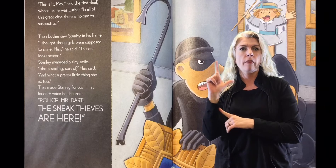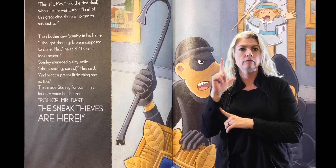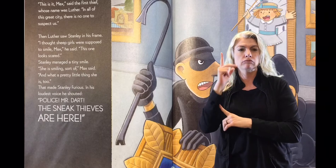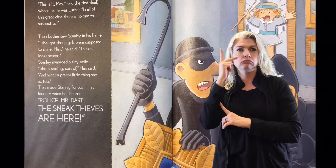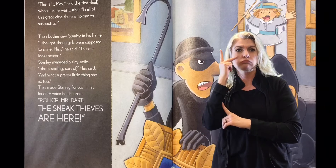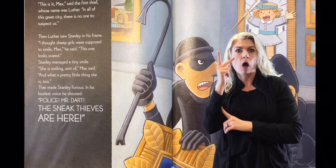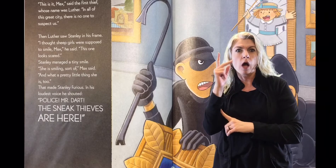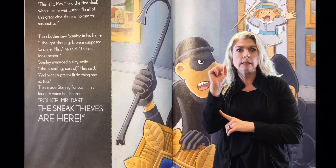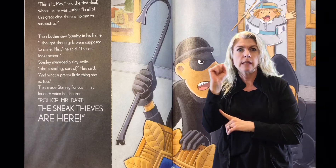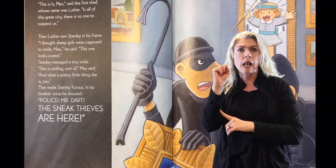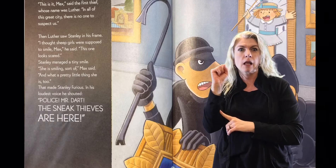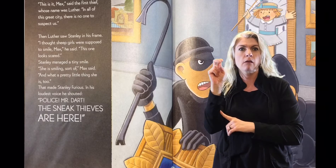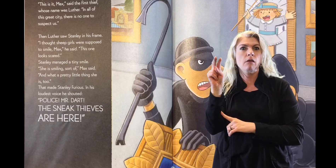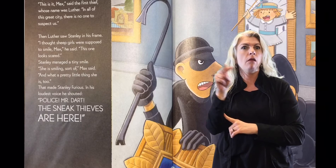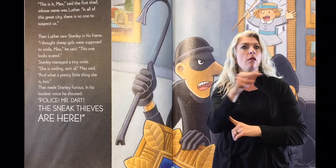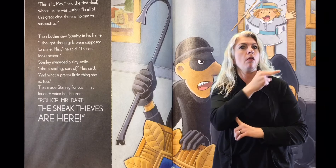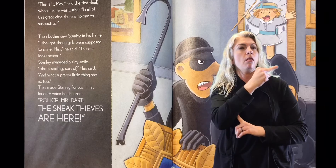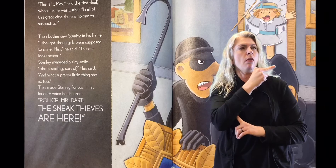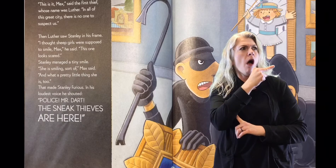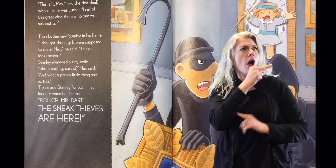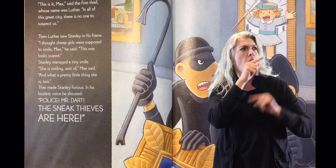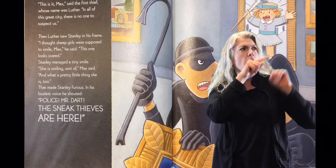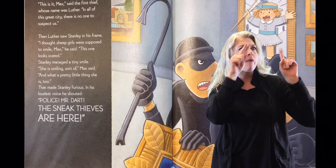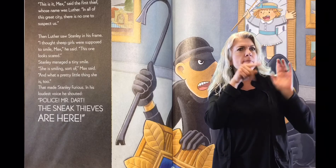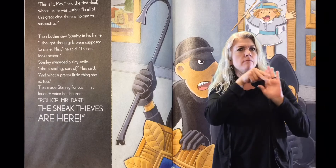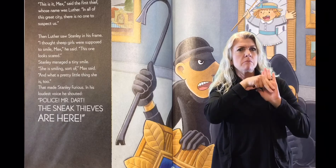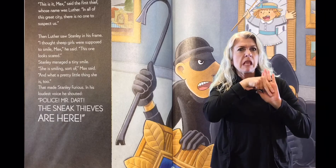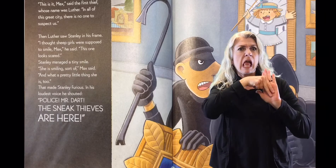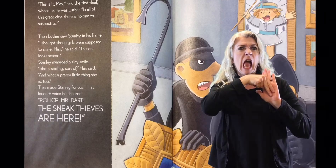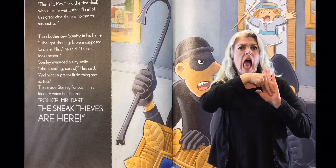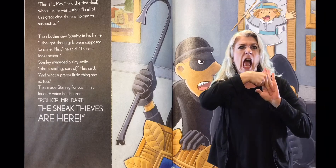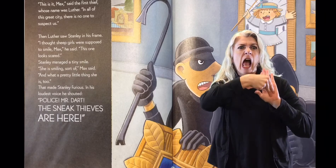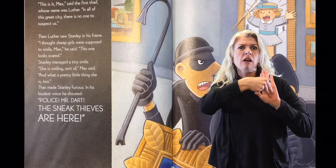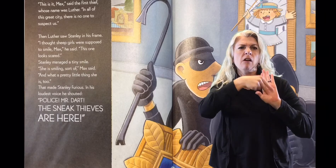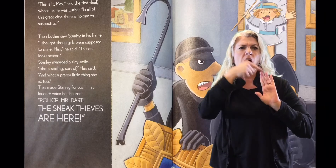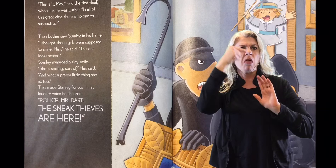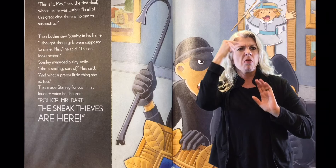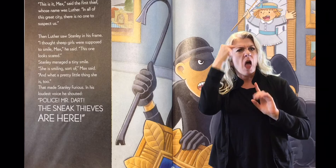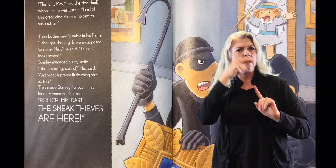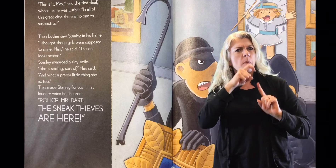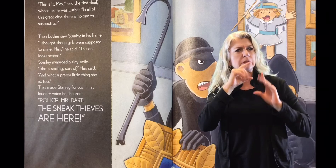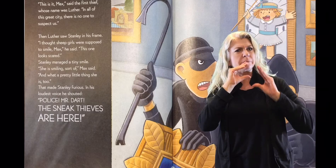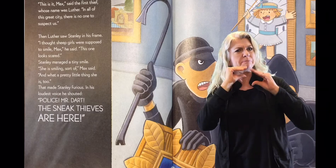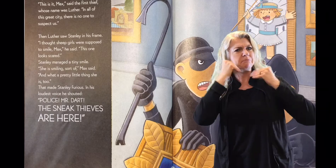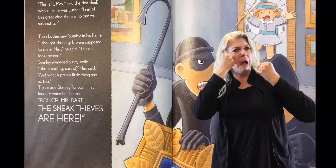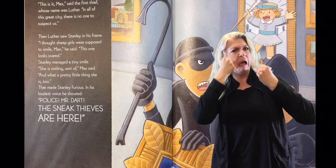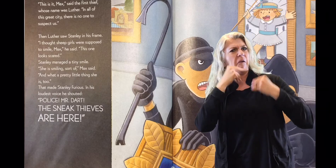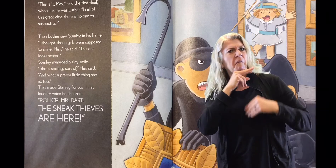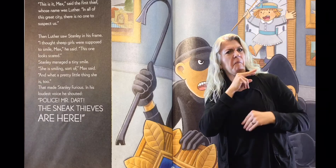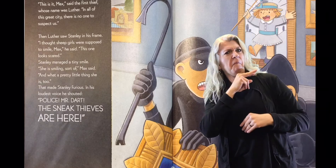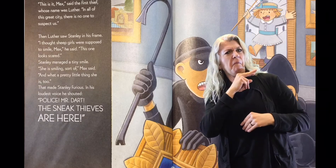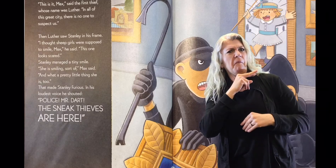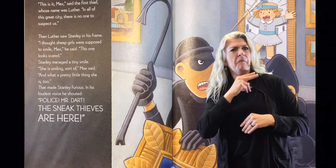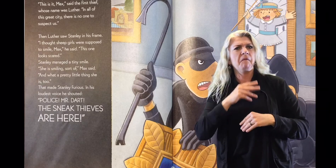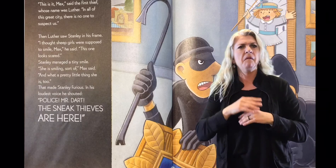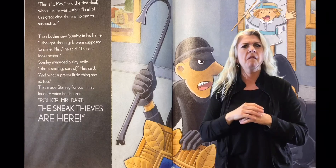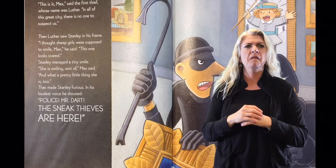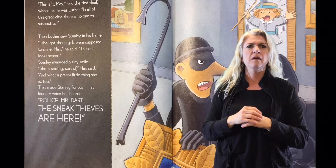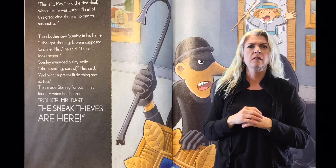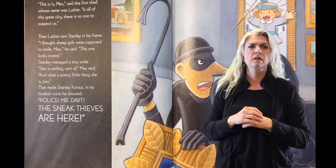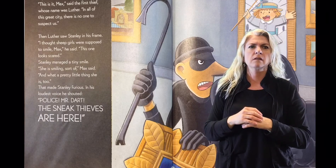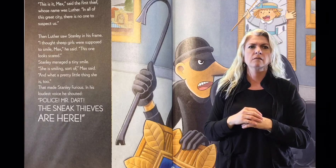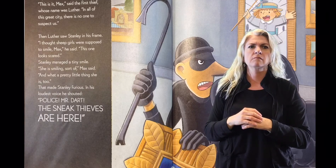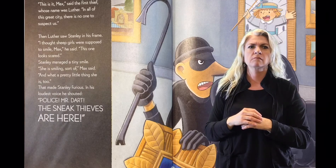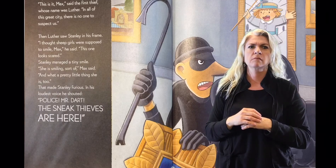Then Luther saw Stanley in his frame. "I thought sheep girls were supposed to smile, Max," he said. "This one looks